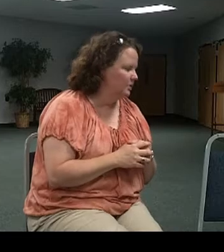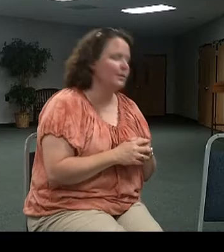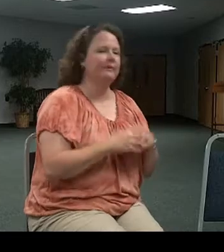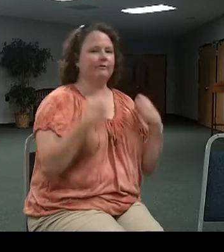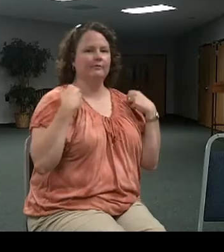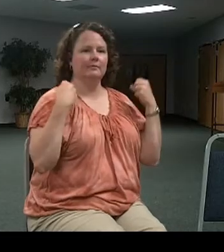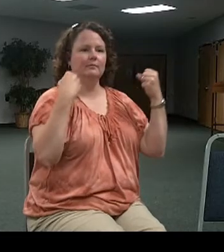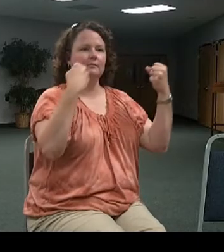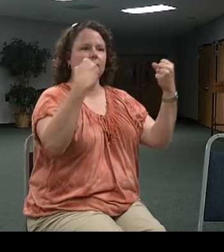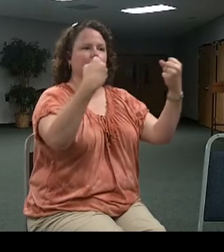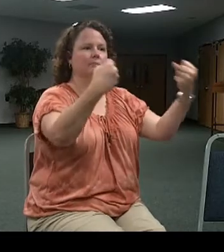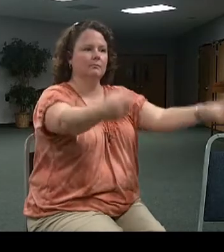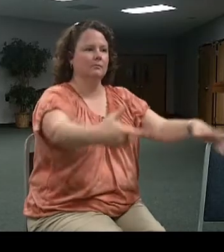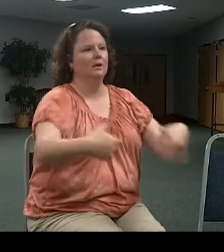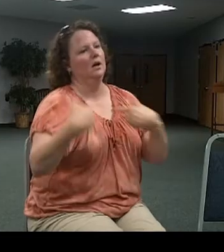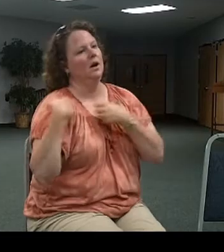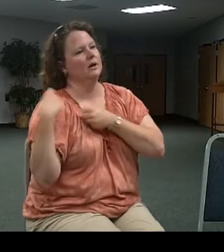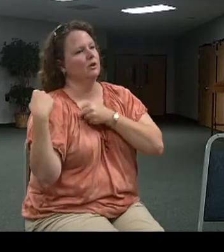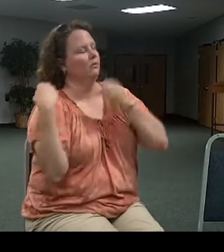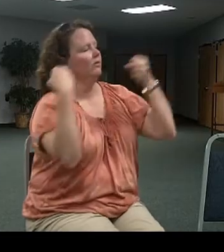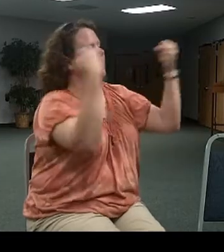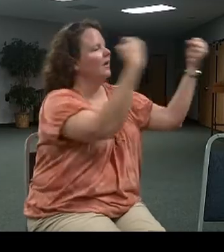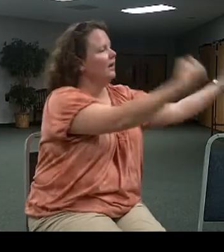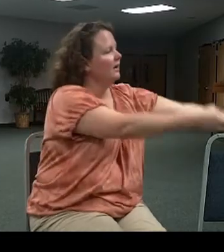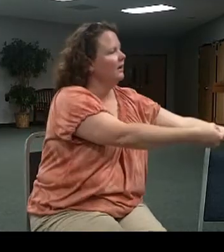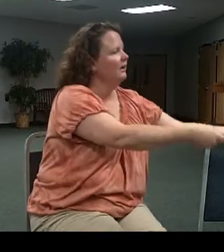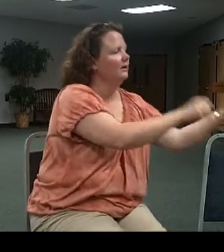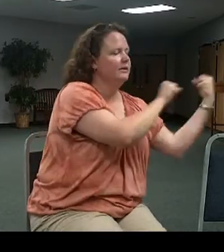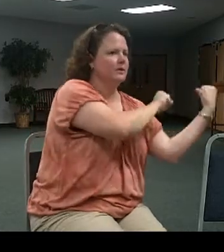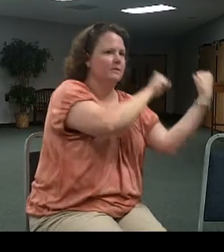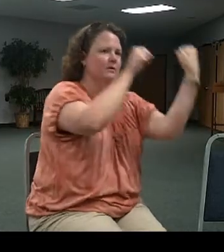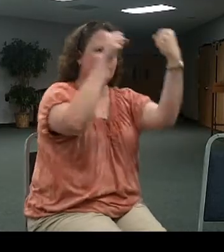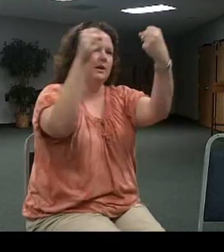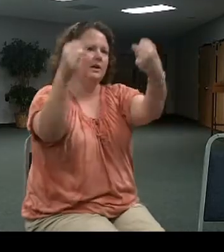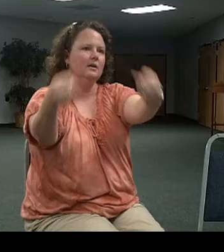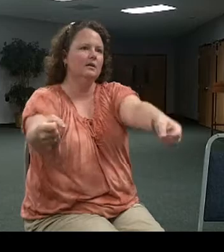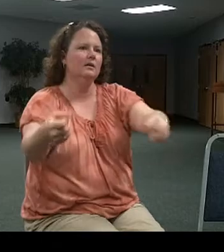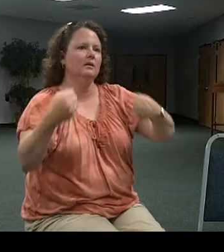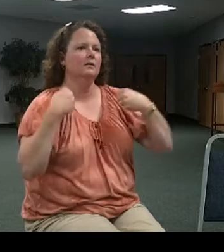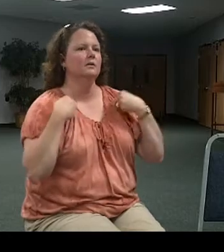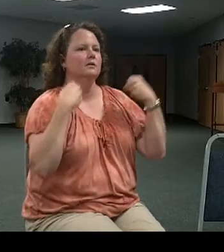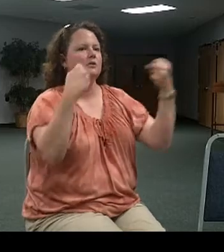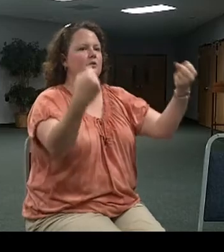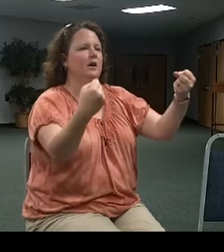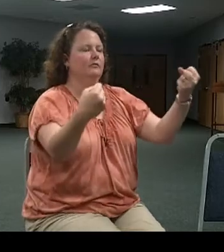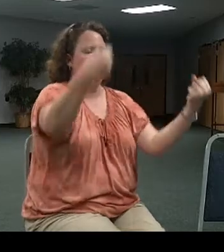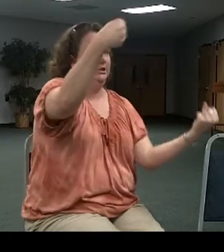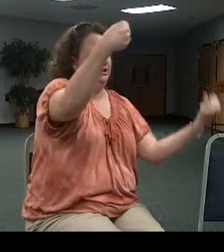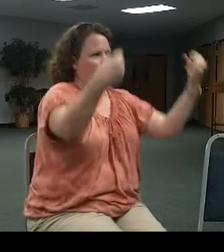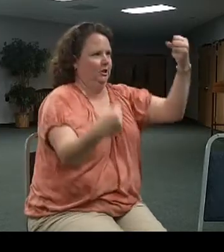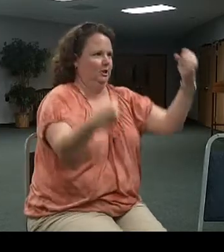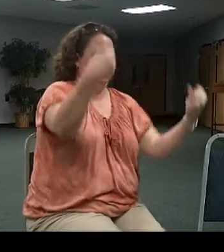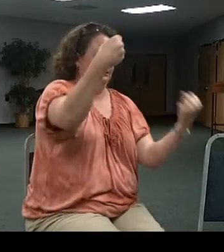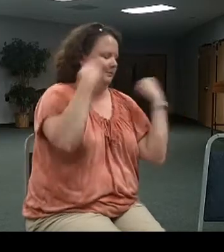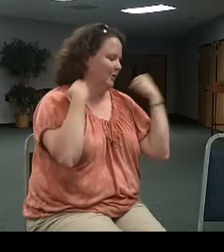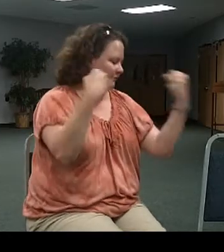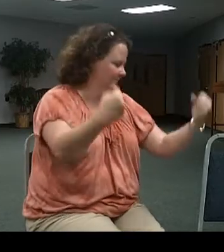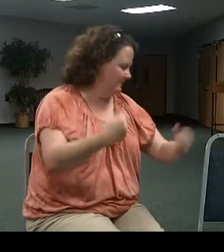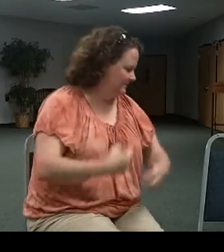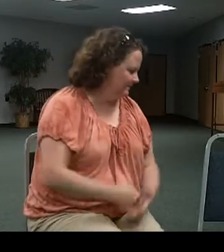Drive. I drive over there, he drives over here. To drive. Drive.